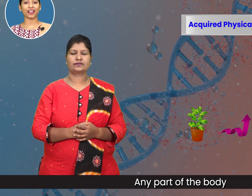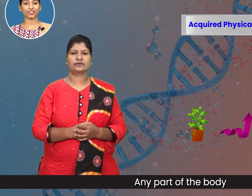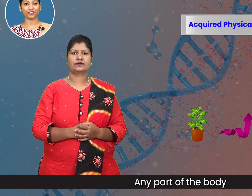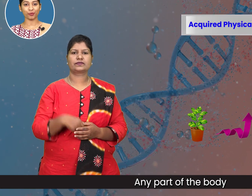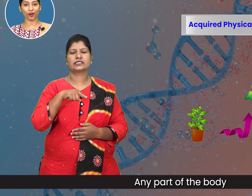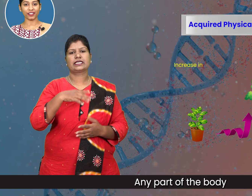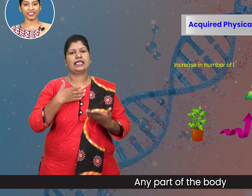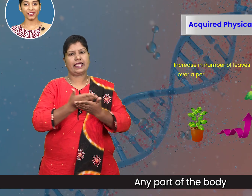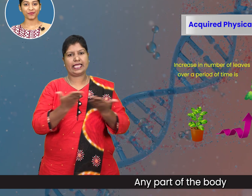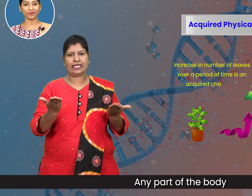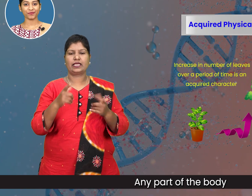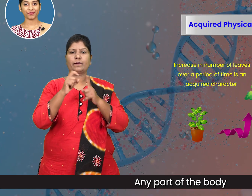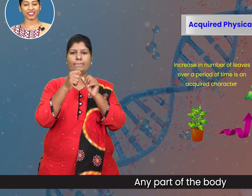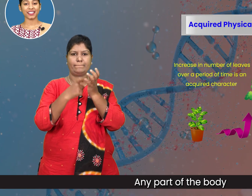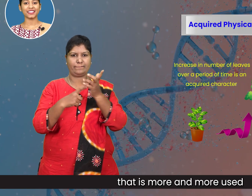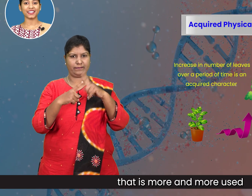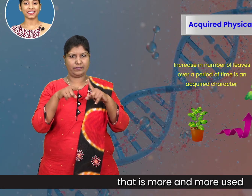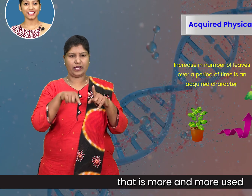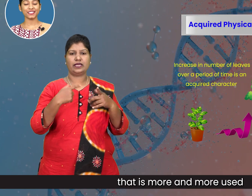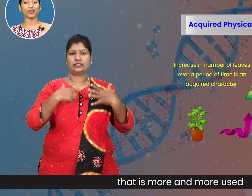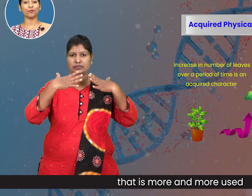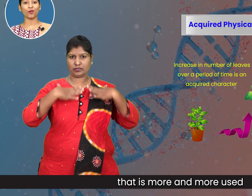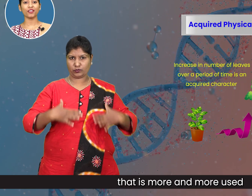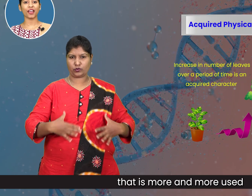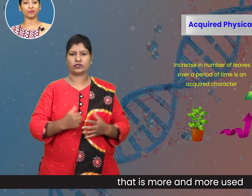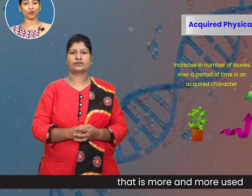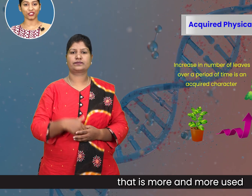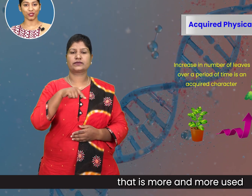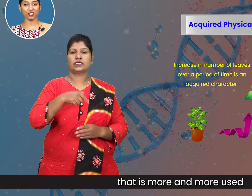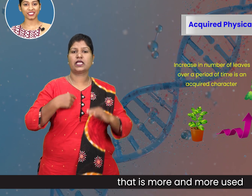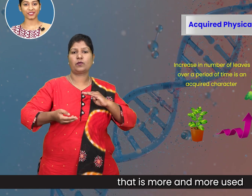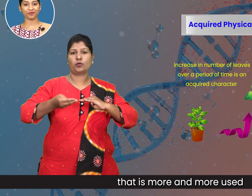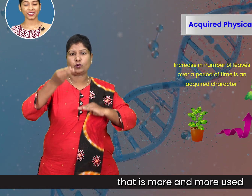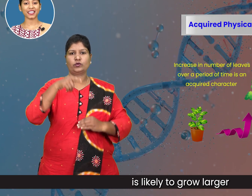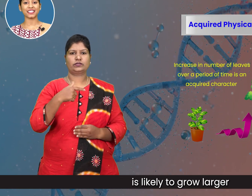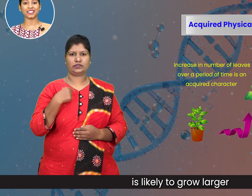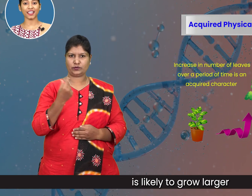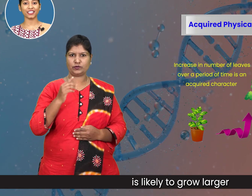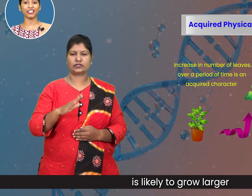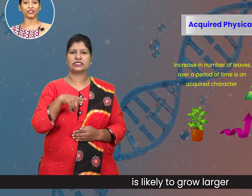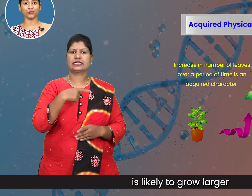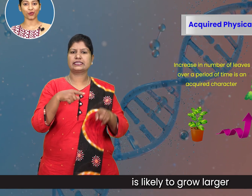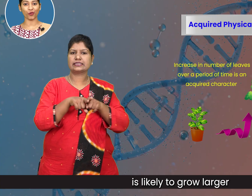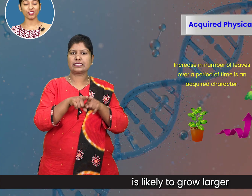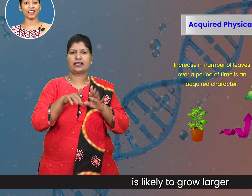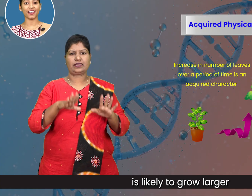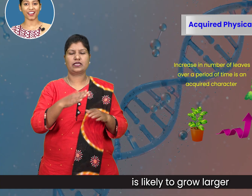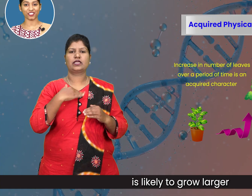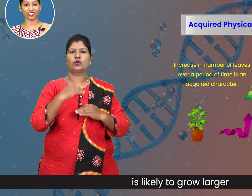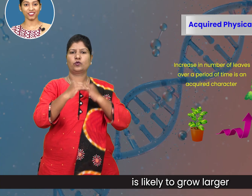Any part of the body that is more and more used is likely to